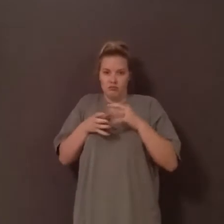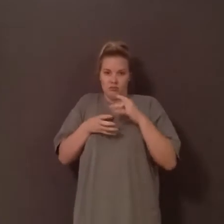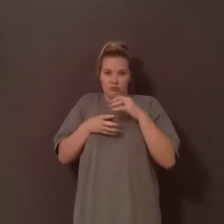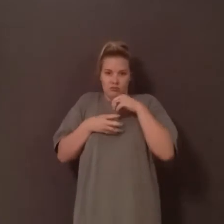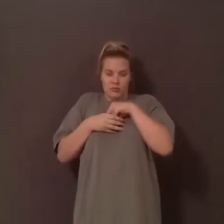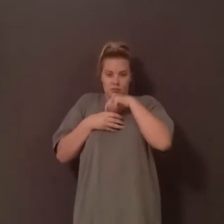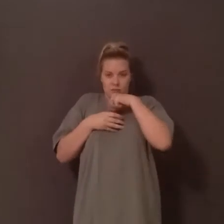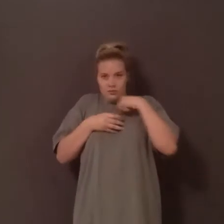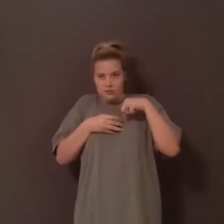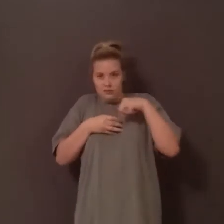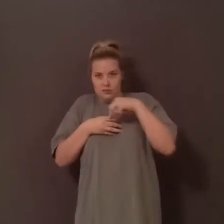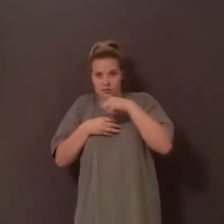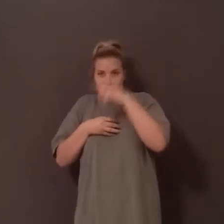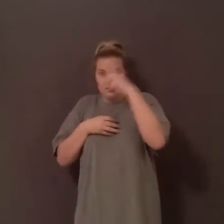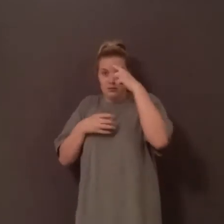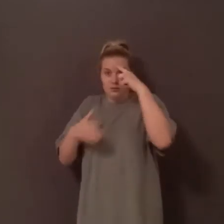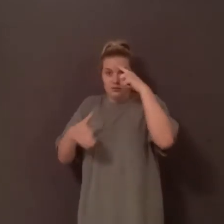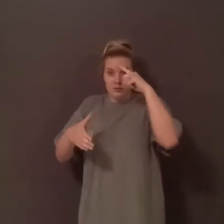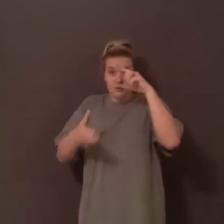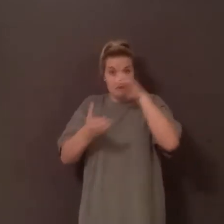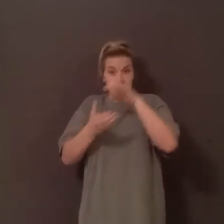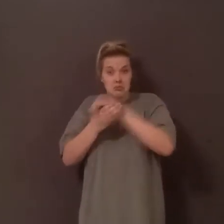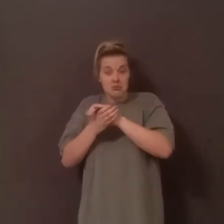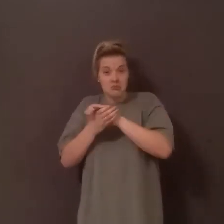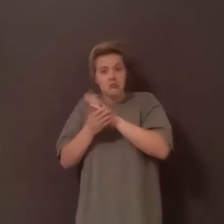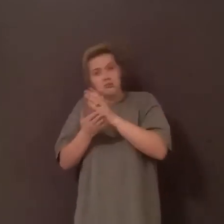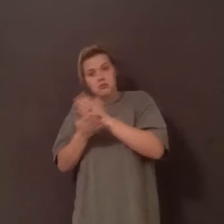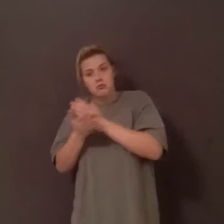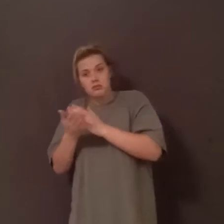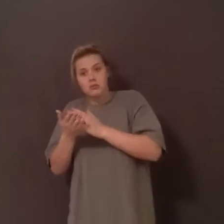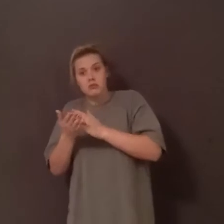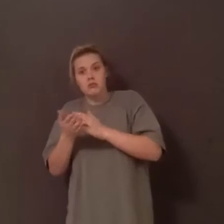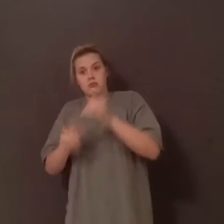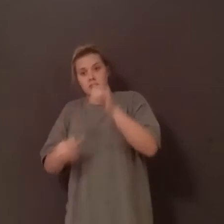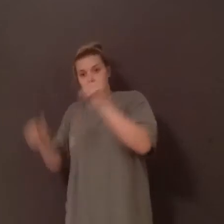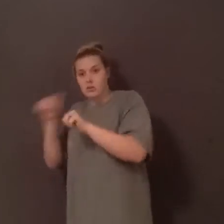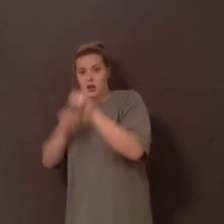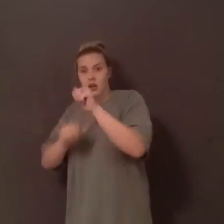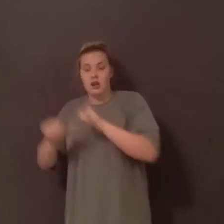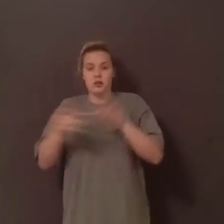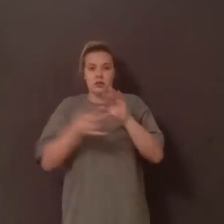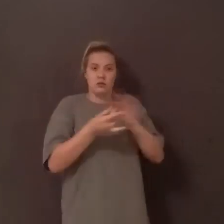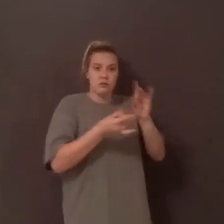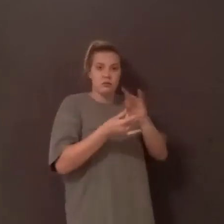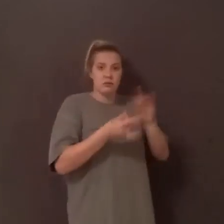And he still believes in aspects of Scientology. You want to just get some B-roll? Yeah.